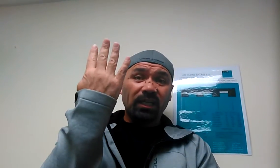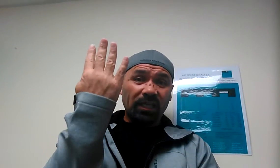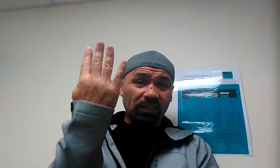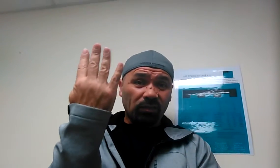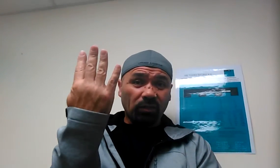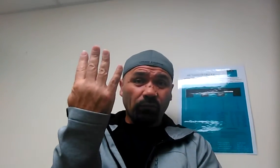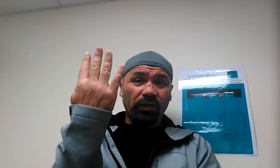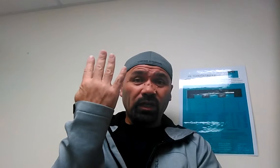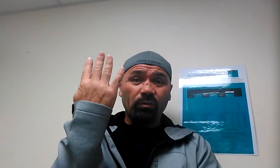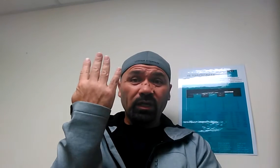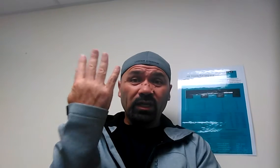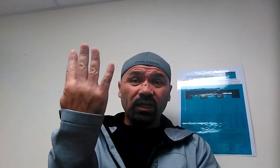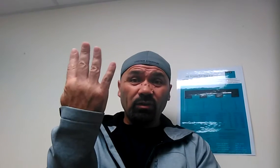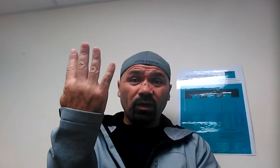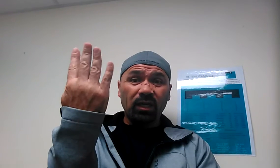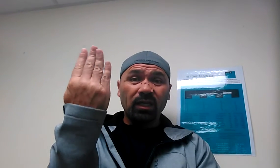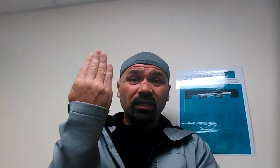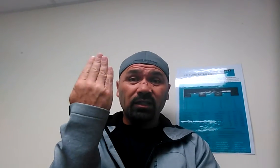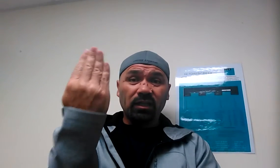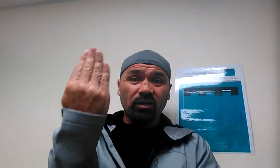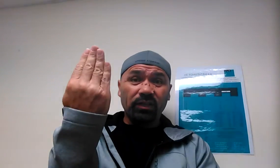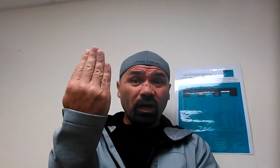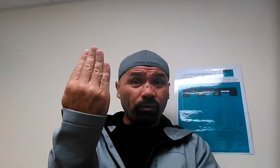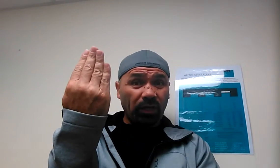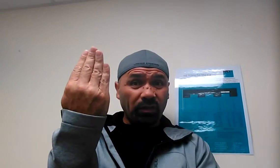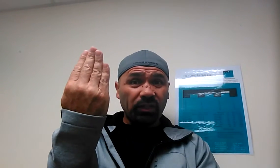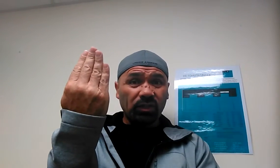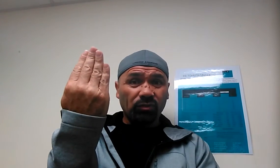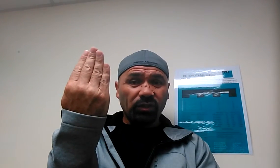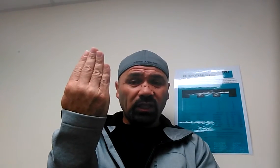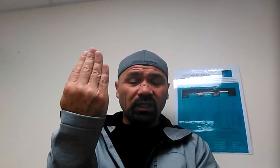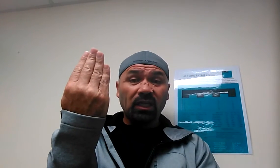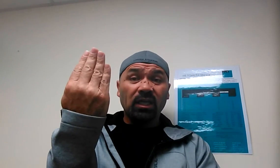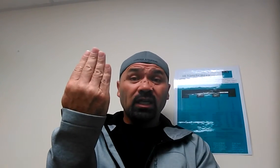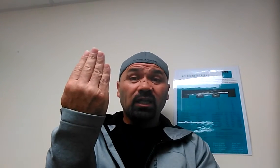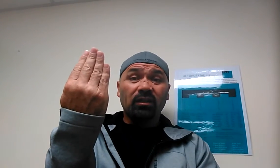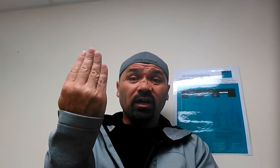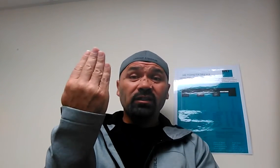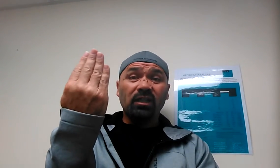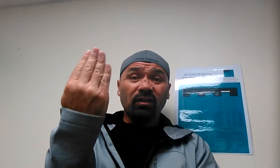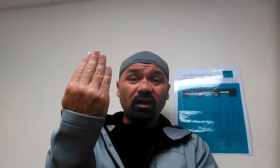Here's our sign for iwa, iwa te kau. Now we're at 90 already. 99,